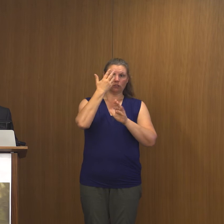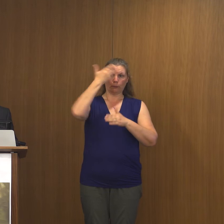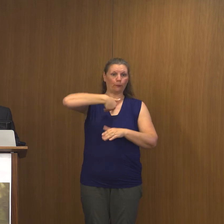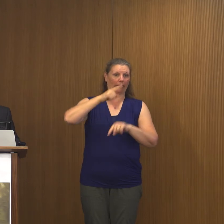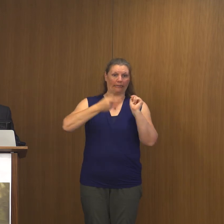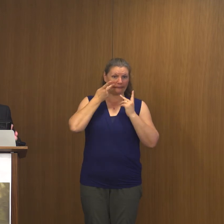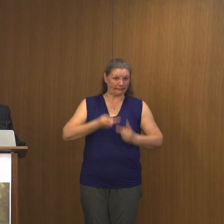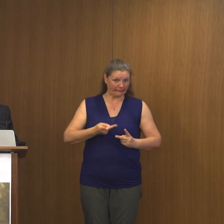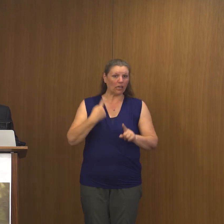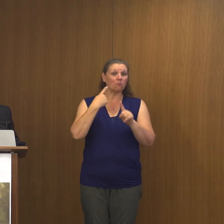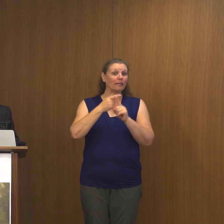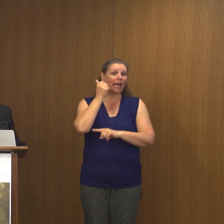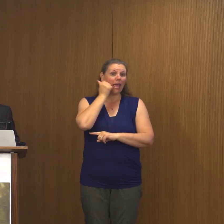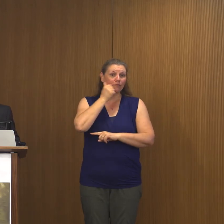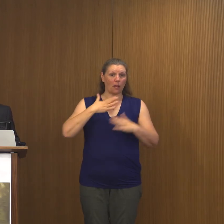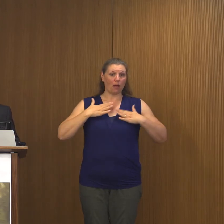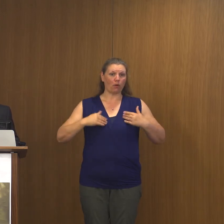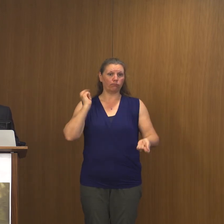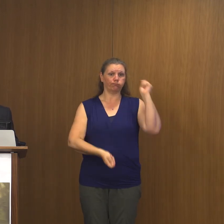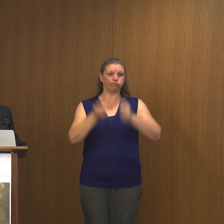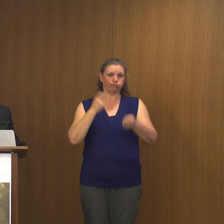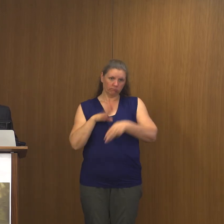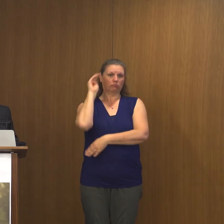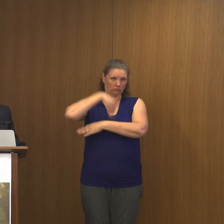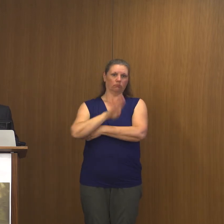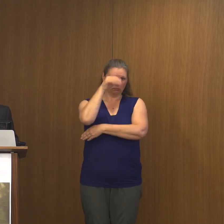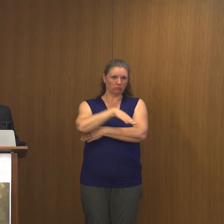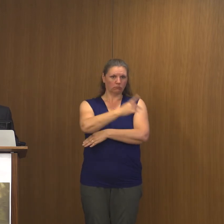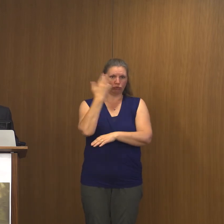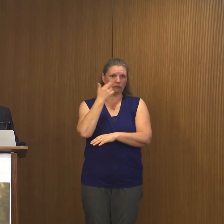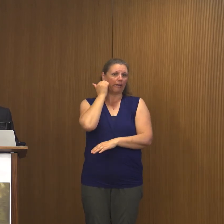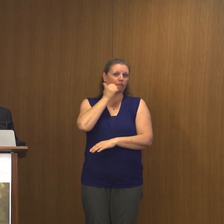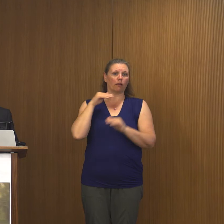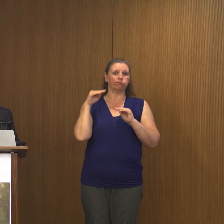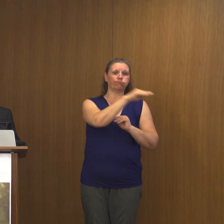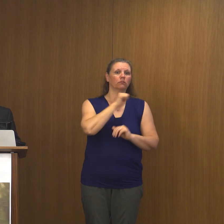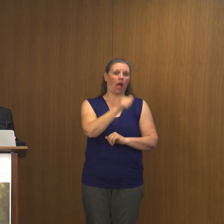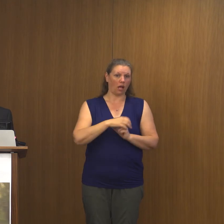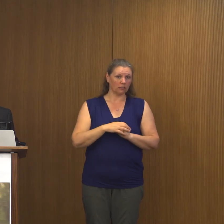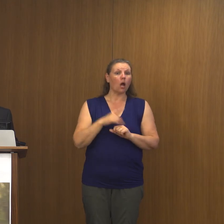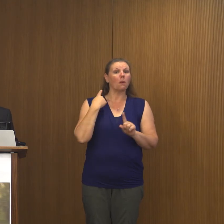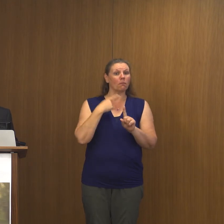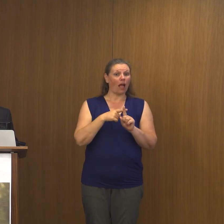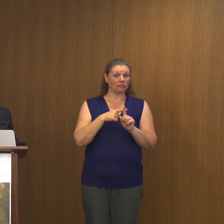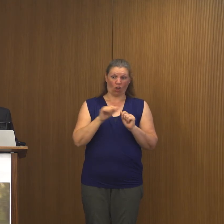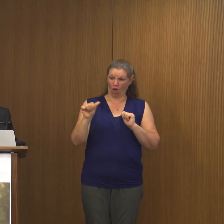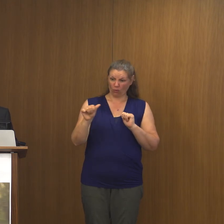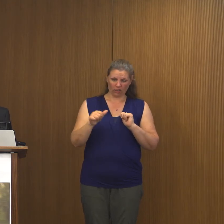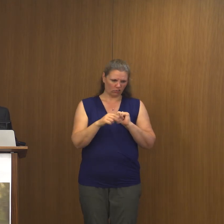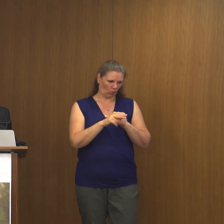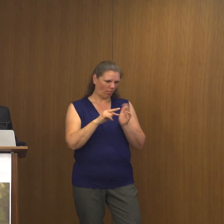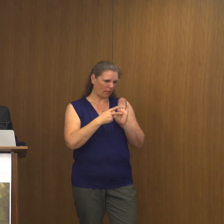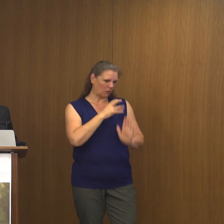daily changing roller coaster-like symptoms and the impacts of arthritis. And of course, the elderly connotation that often follows